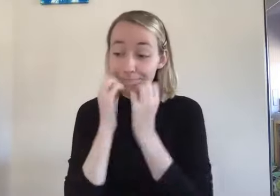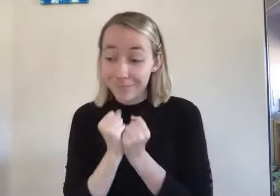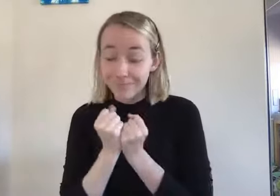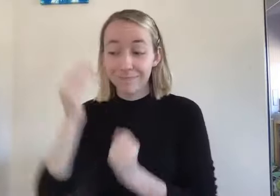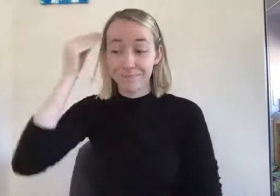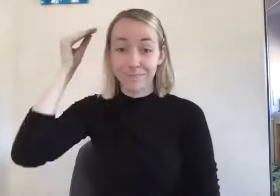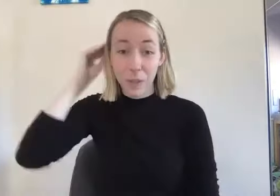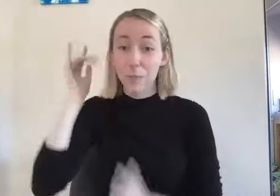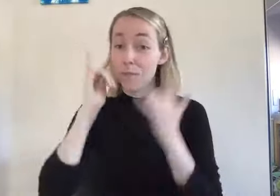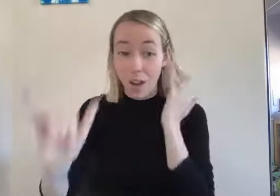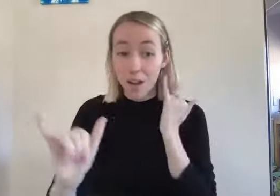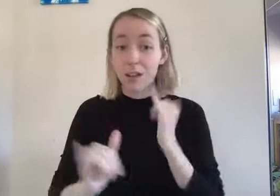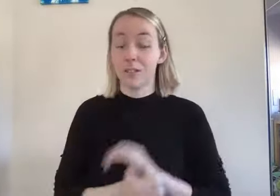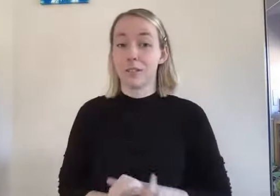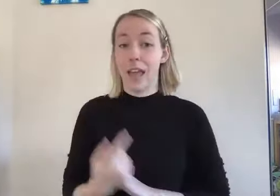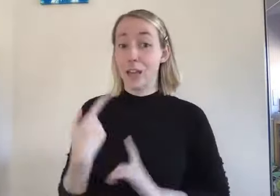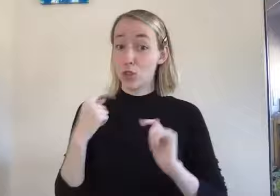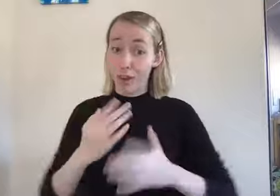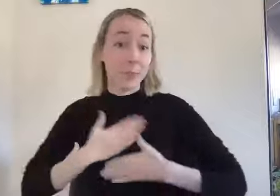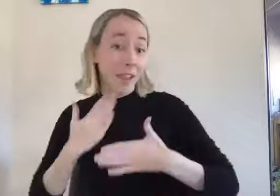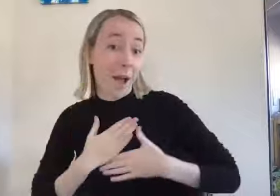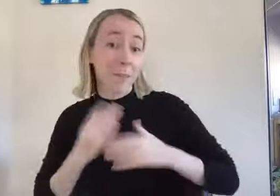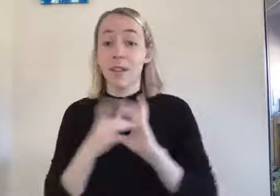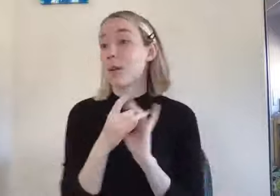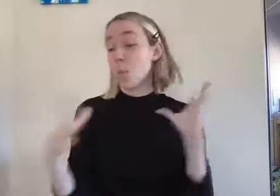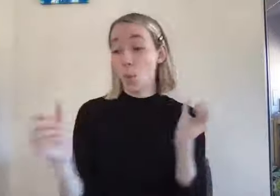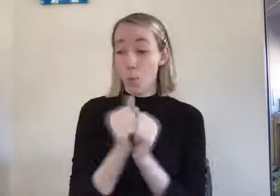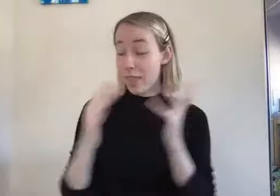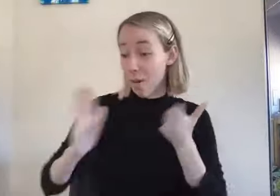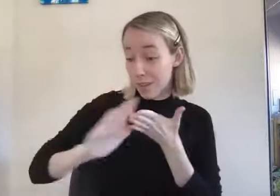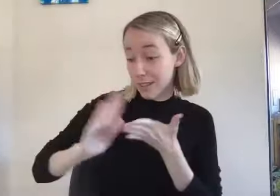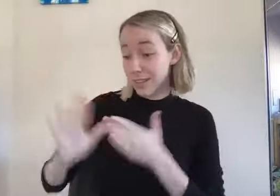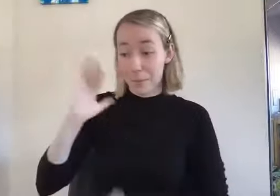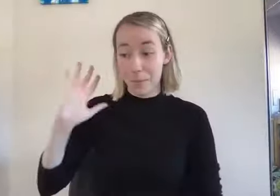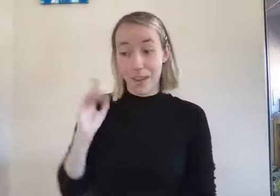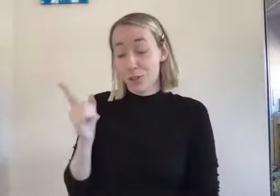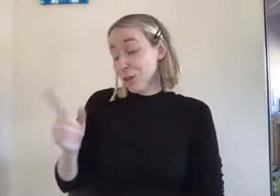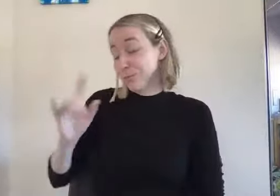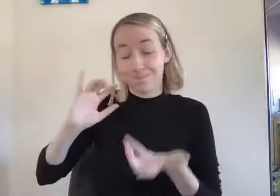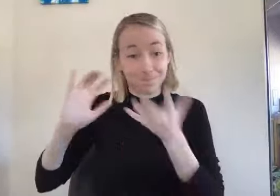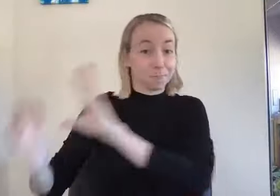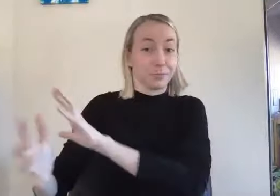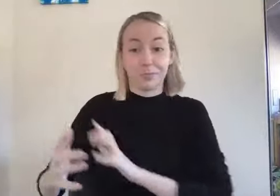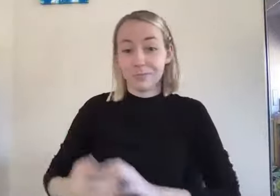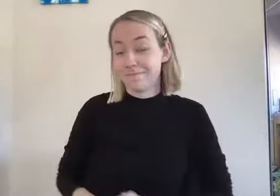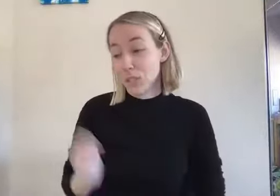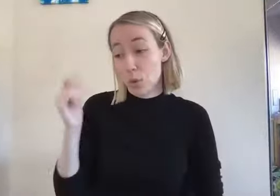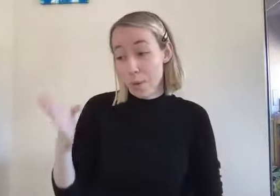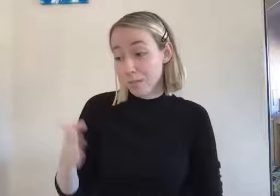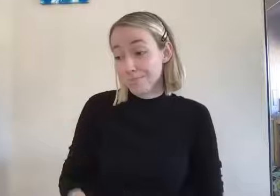you're carrying all that with you and trying to be happy, joyous, and free without cleaning up your past. And it doesn't work. And I'm here to